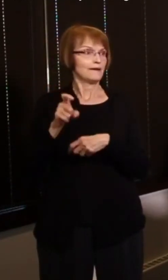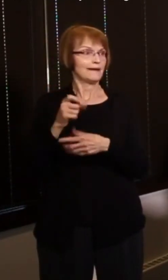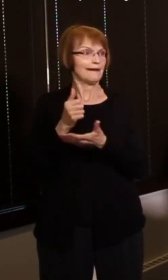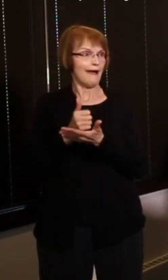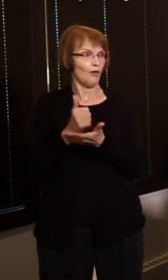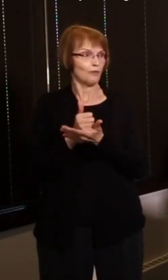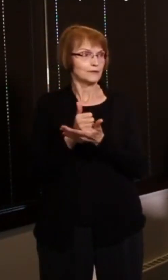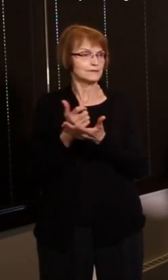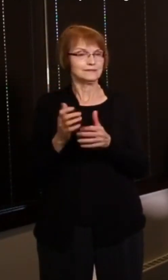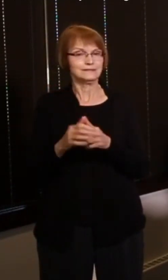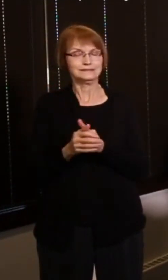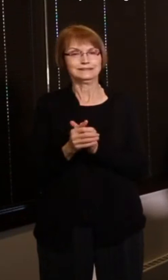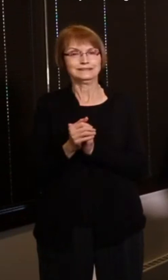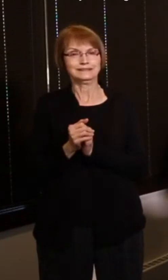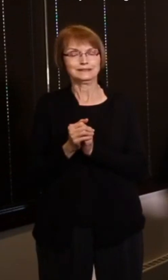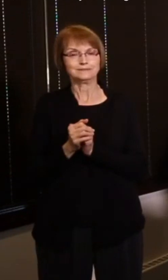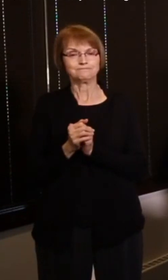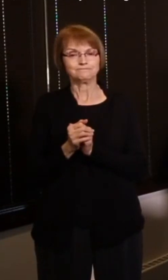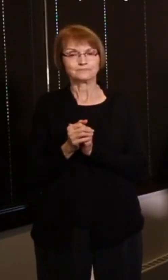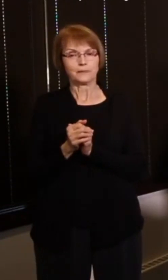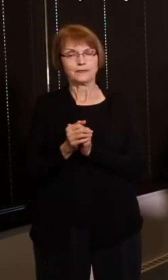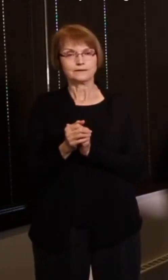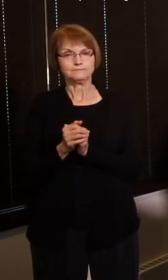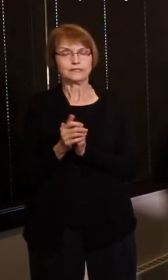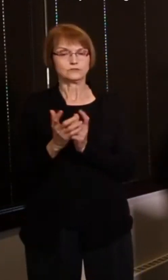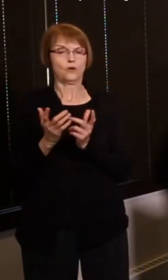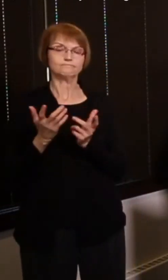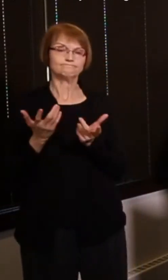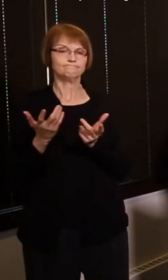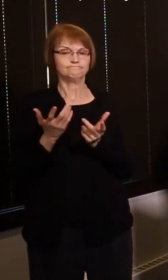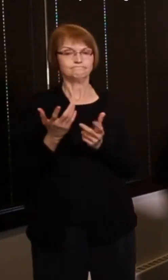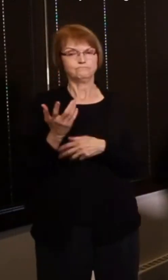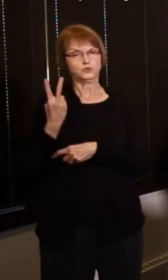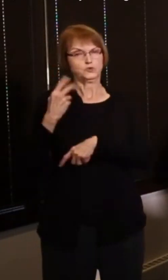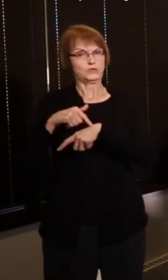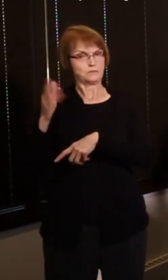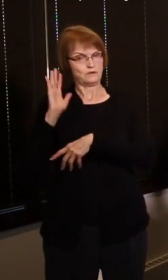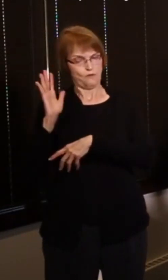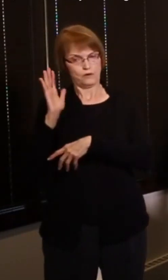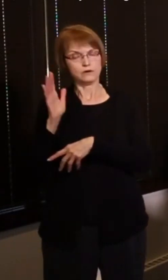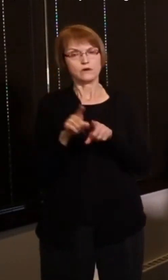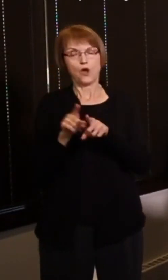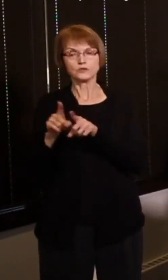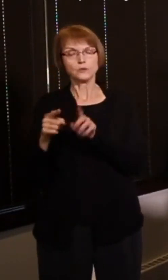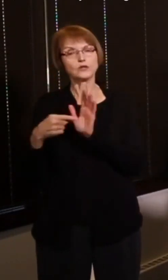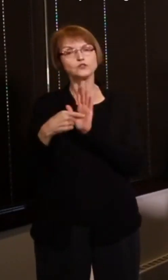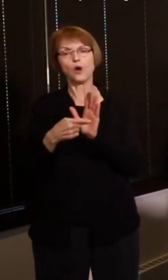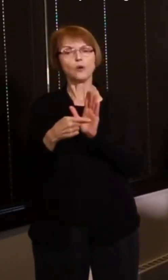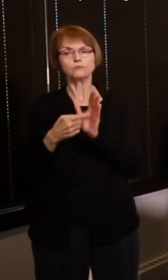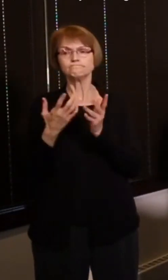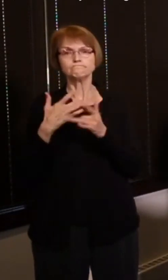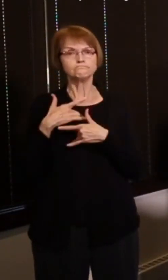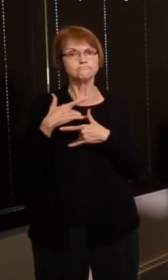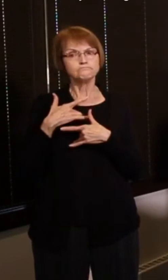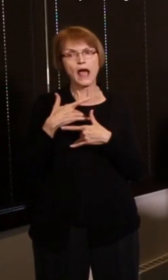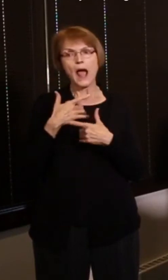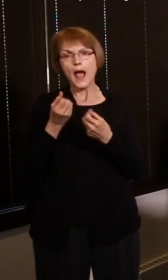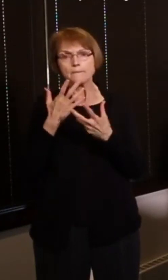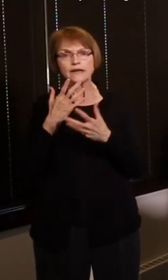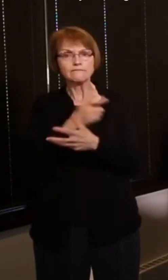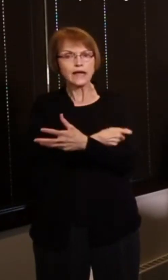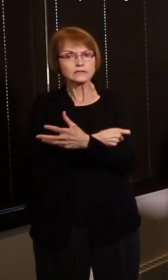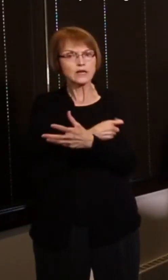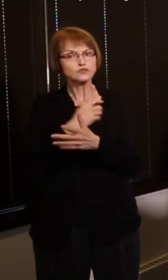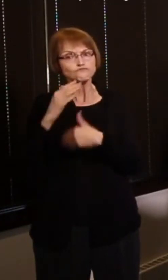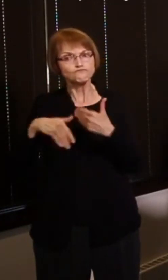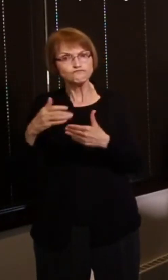up. So as we have done a couple times in the past, we also like to show, hey, what's the pace of vaccination going? How